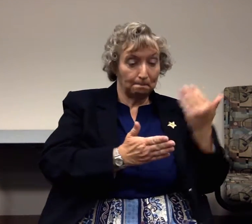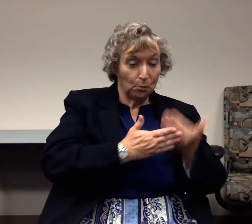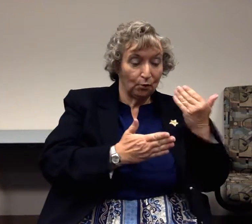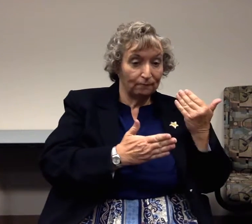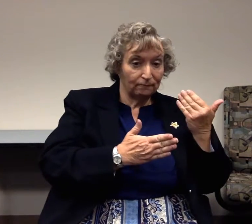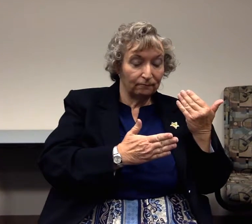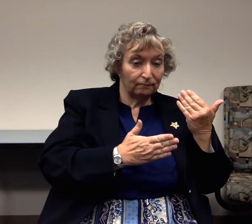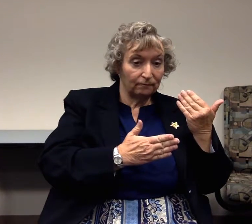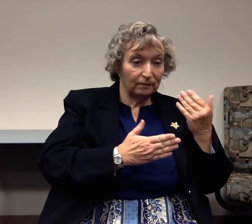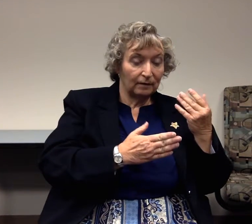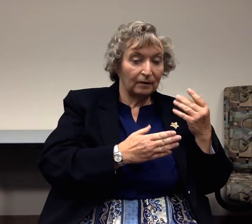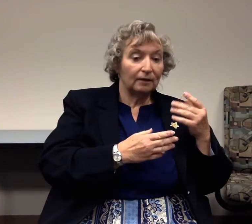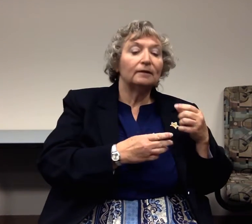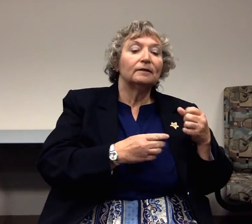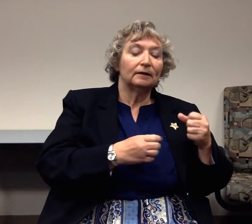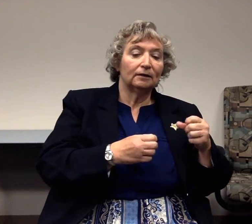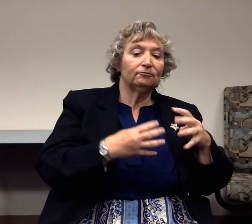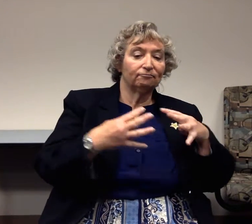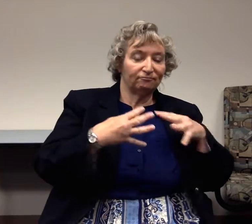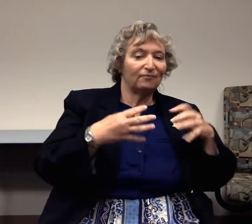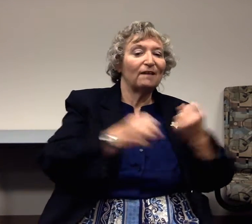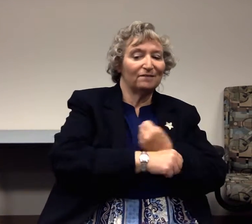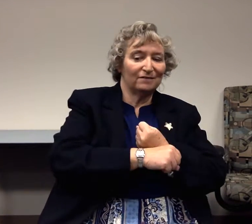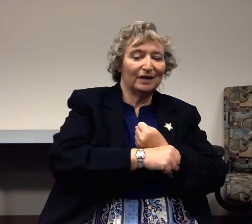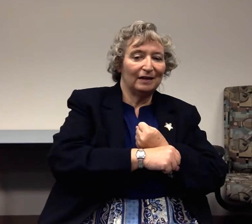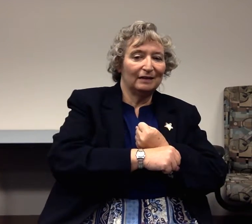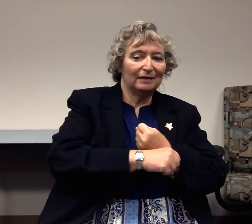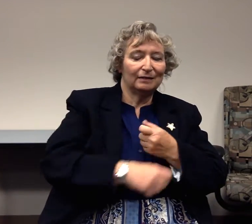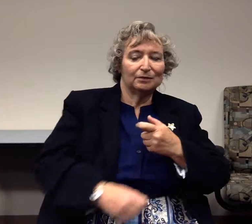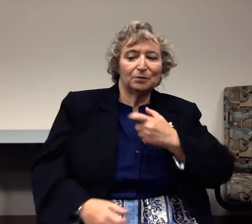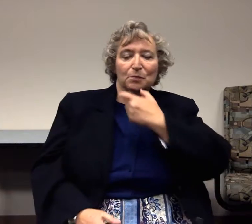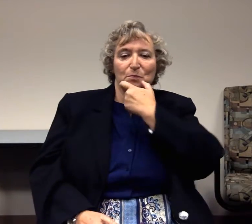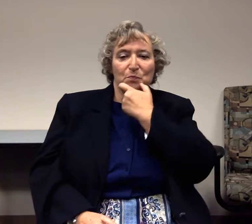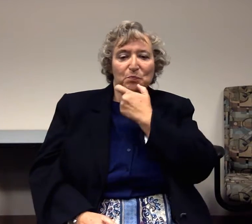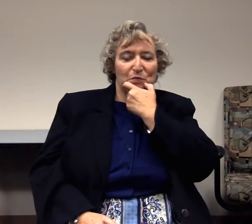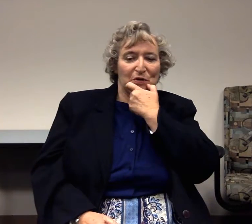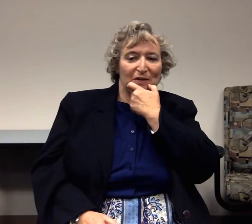fight, and the British aren't going to get this done so easily. Any questions?